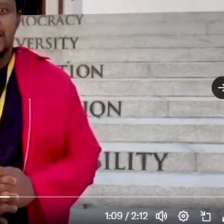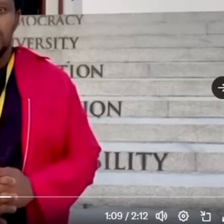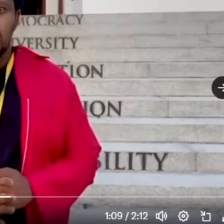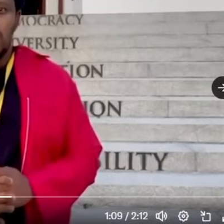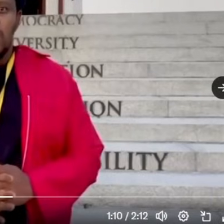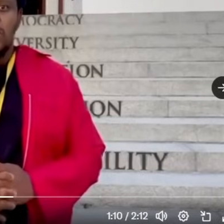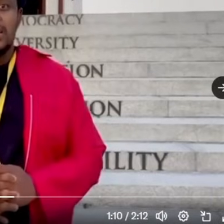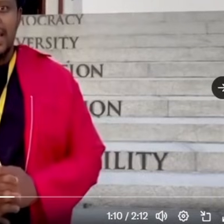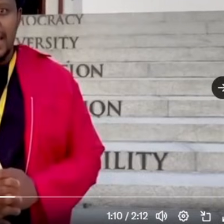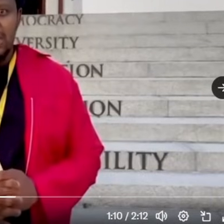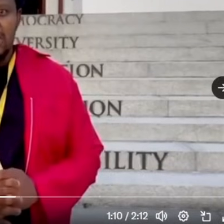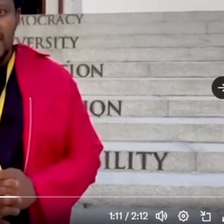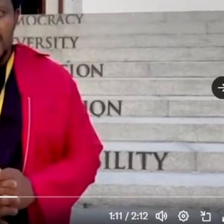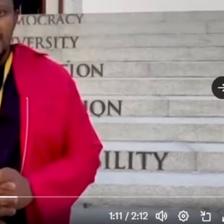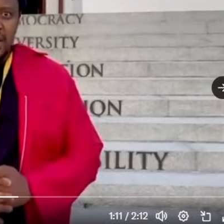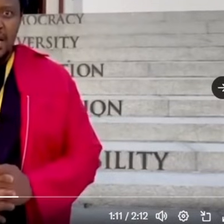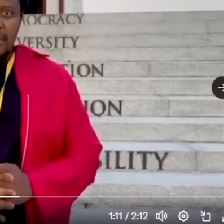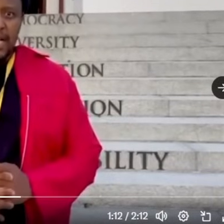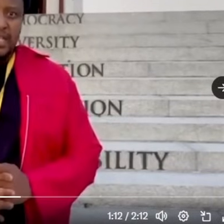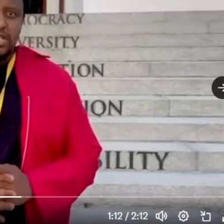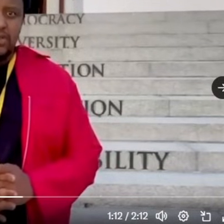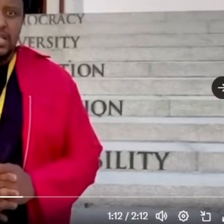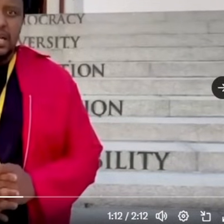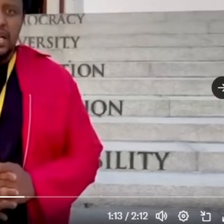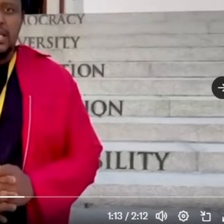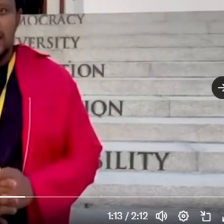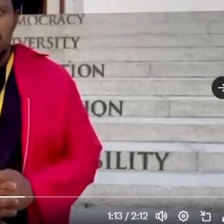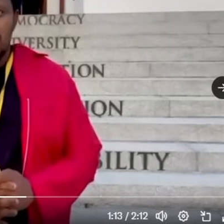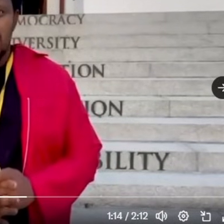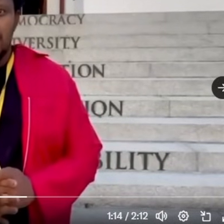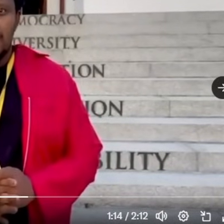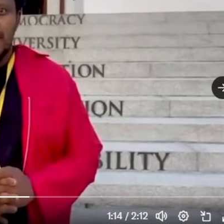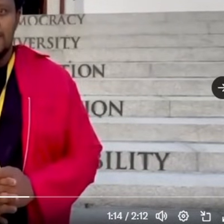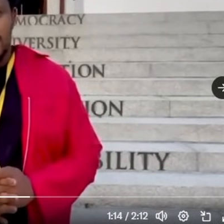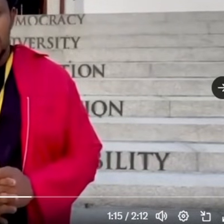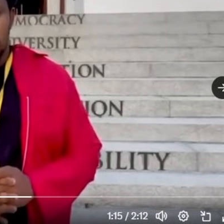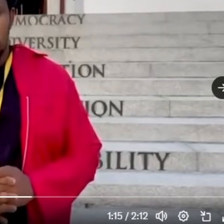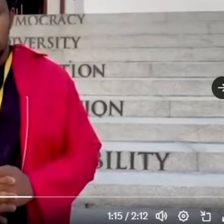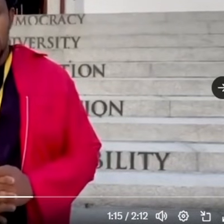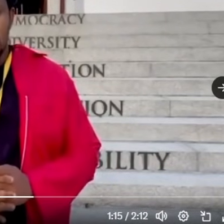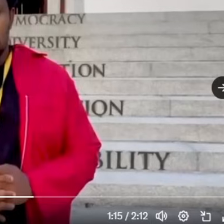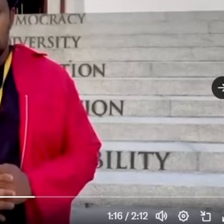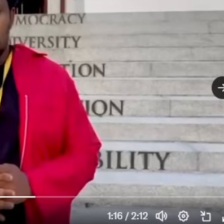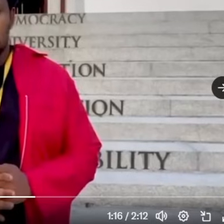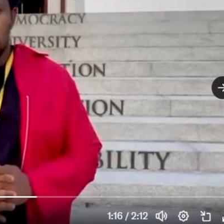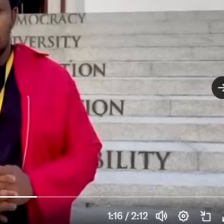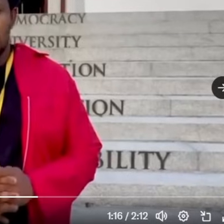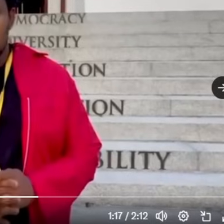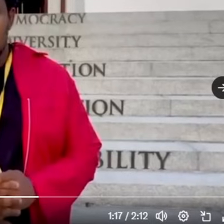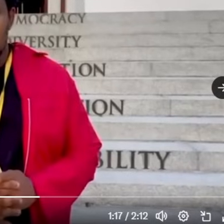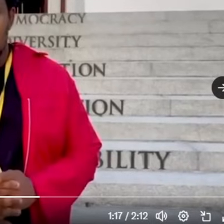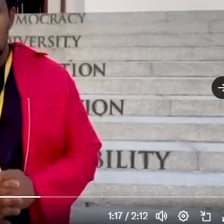the necessary due consideration of the financial implications of it, in terms of the expenditure which was raised there, which amounts to